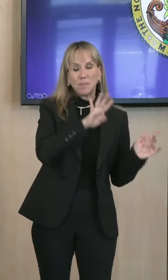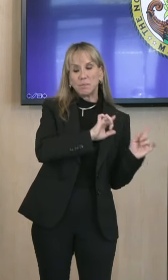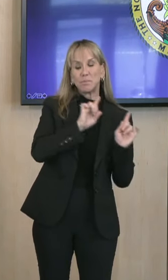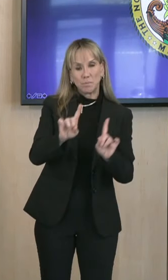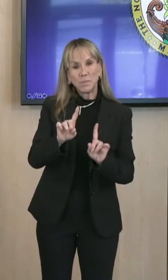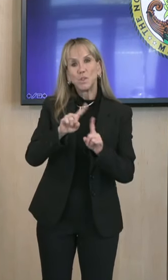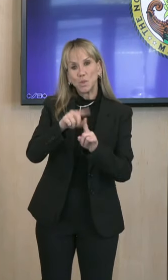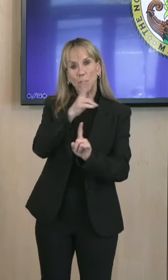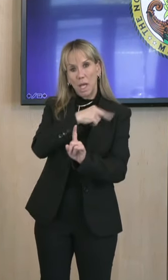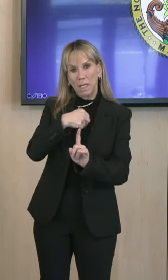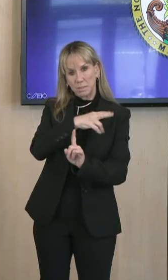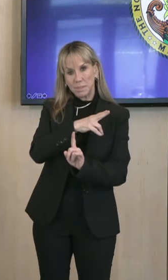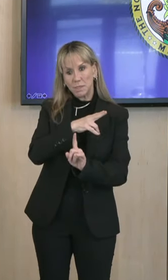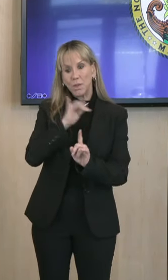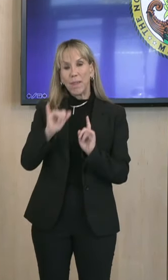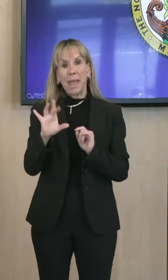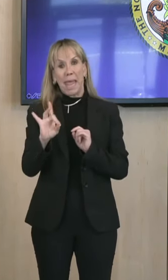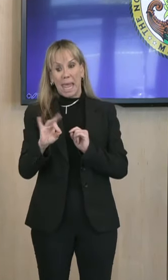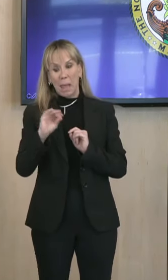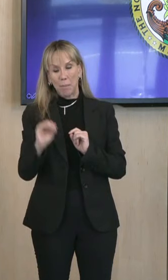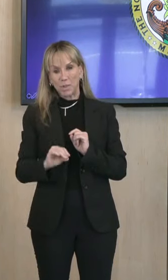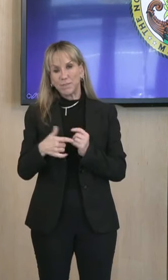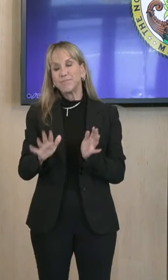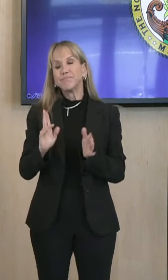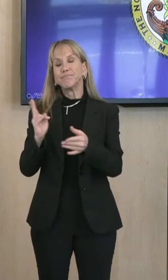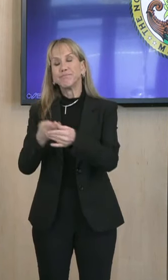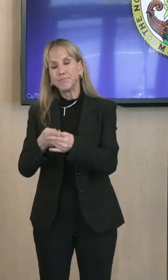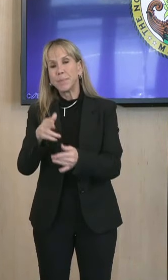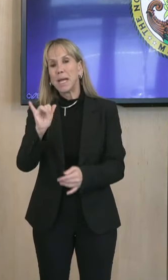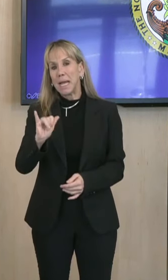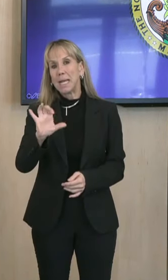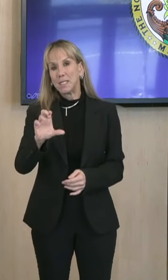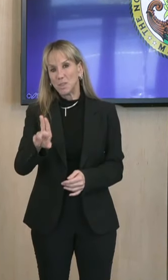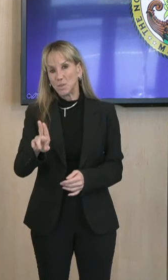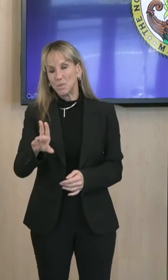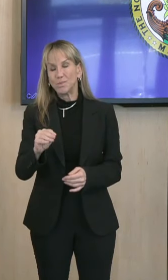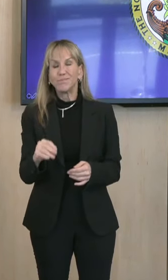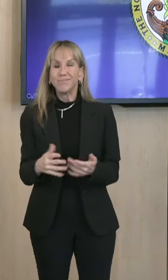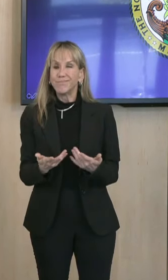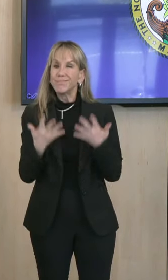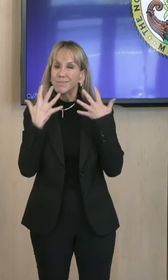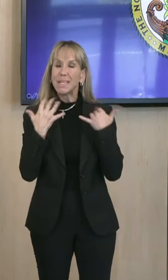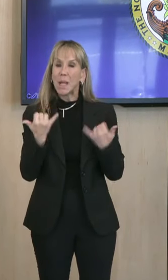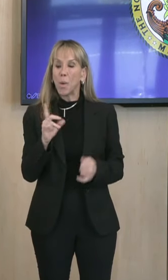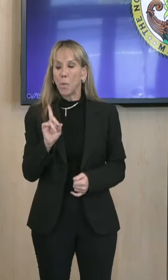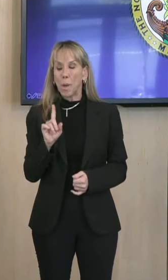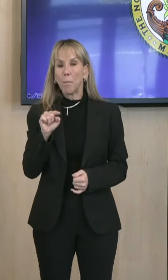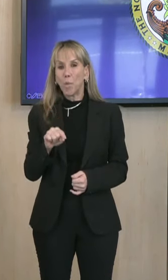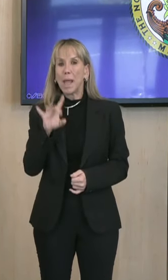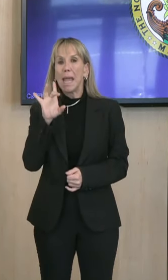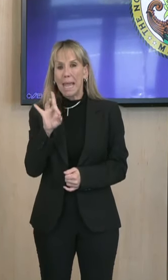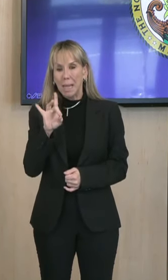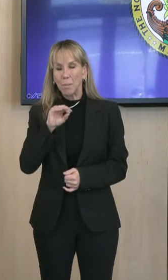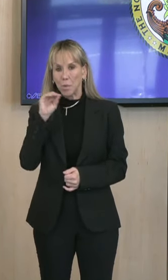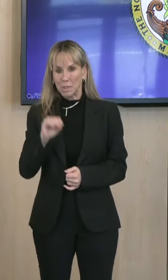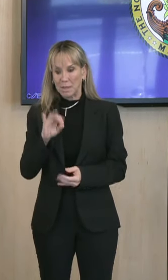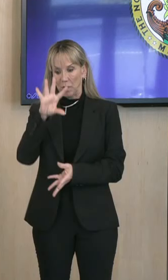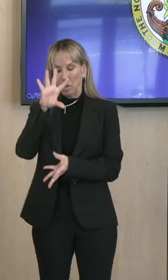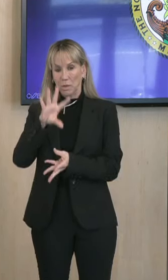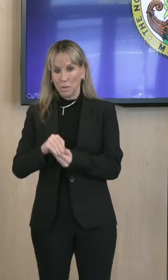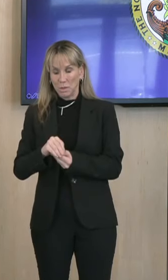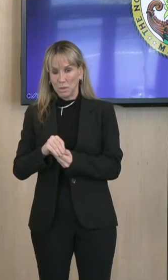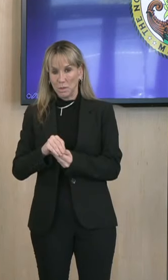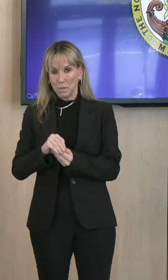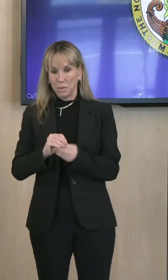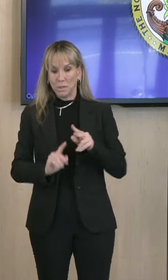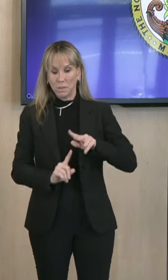admitted to the intensive care unit, and unfortunately we are now at 1.8% of the total number of